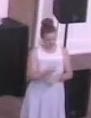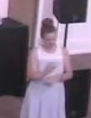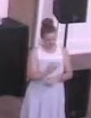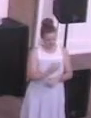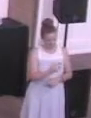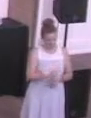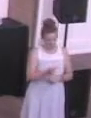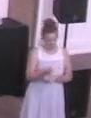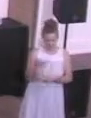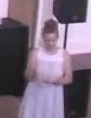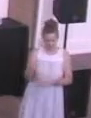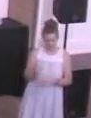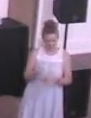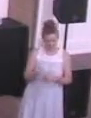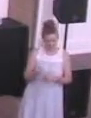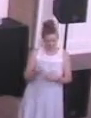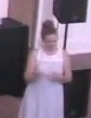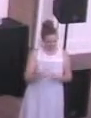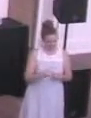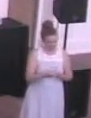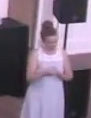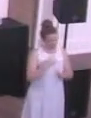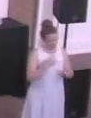How long do we have?